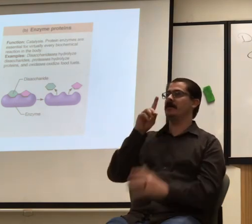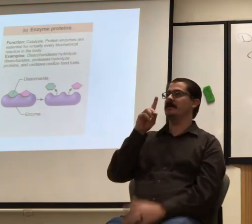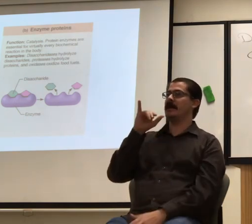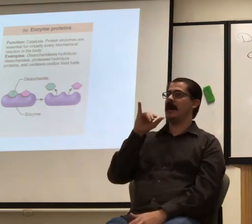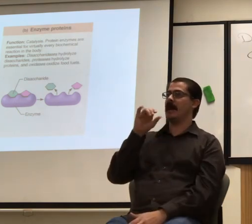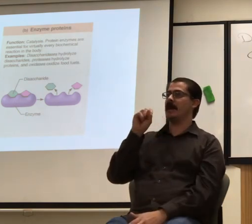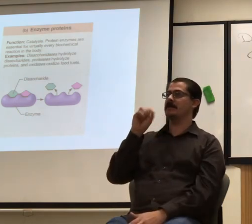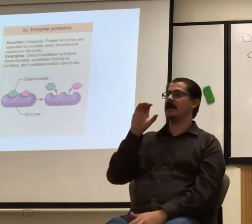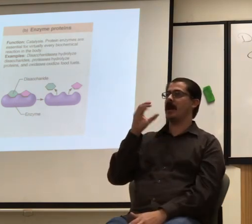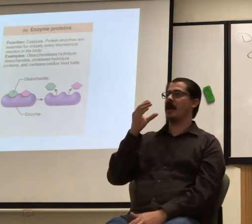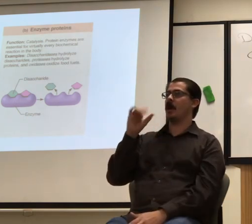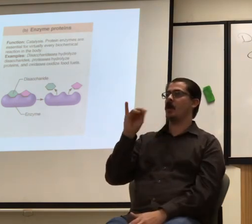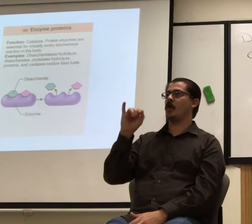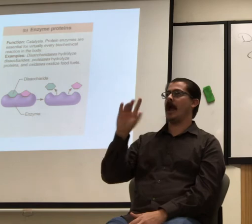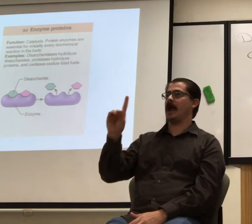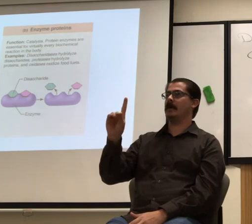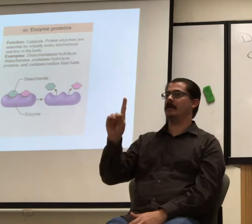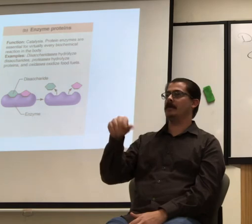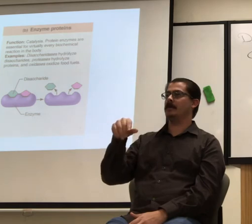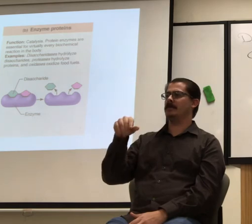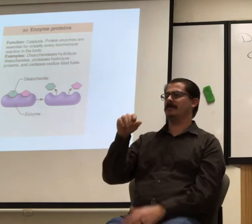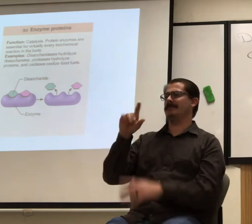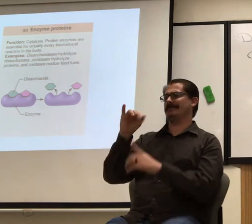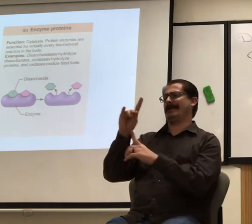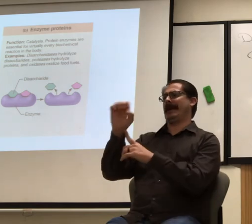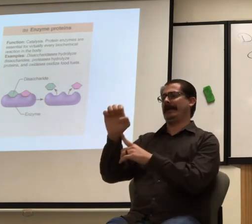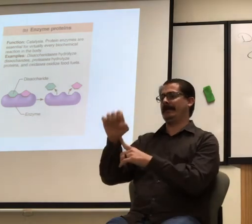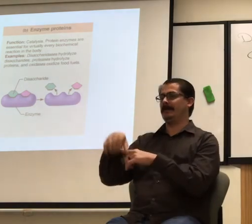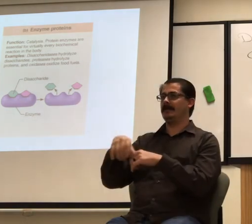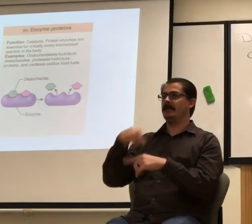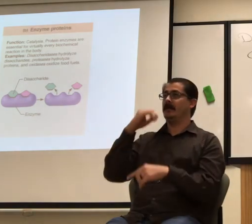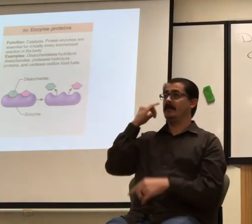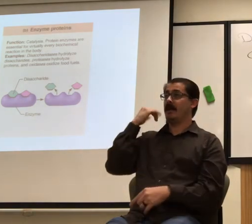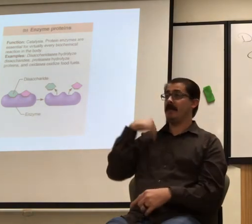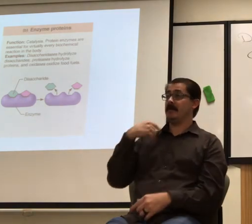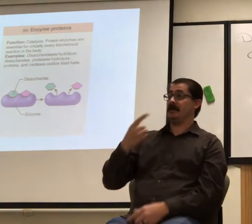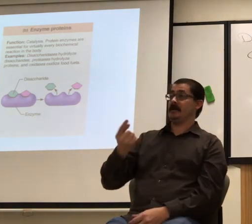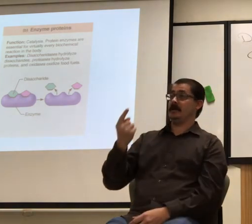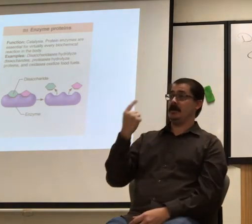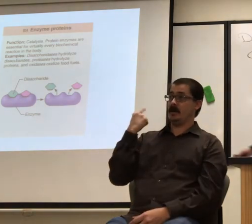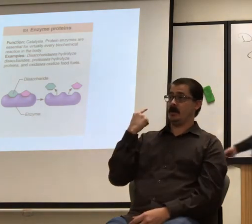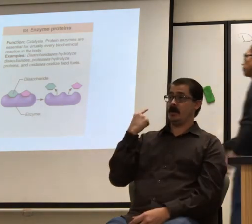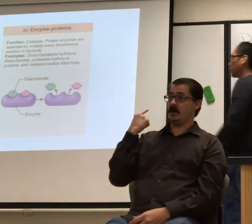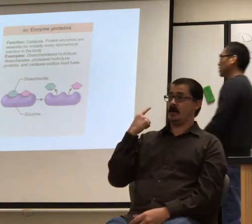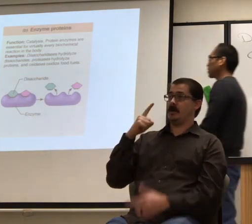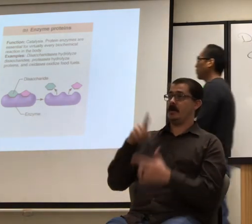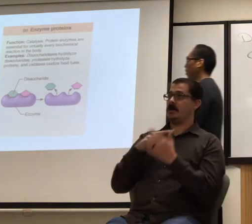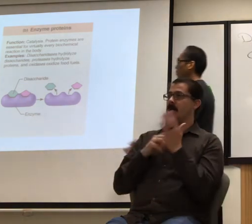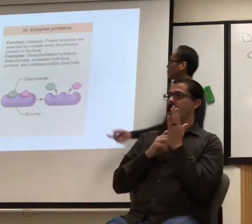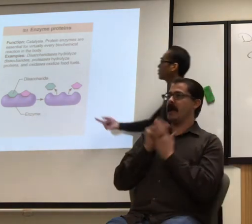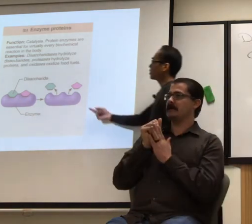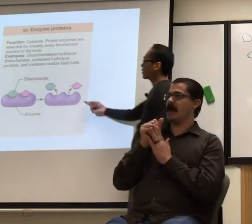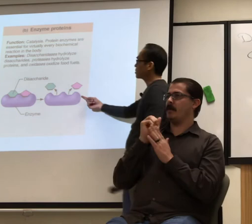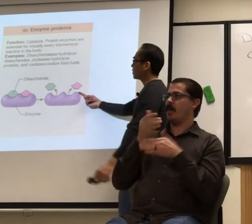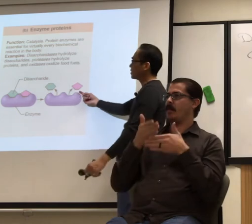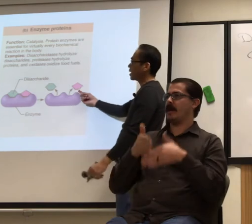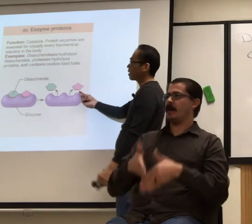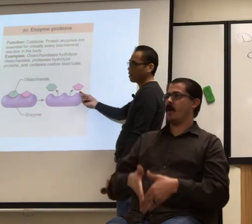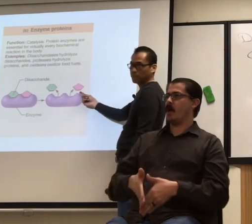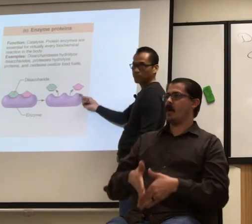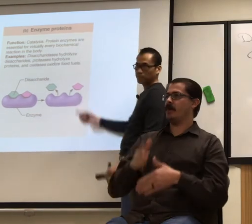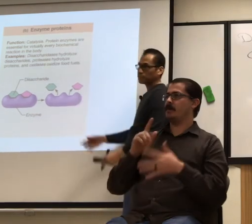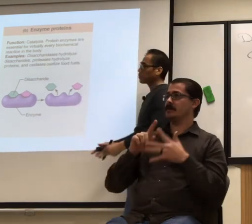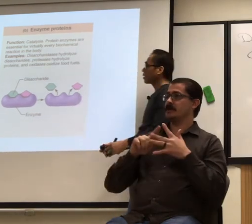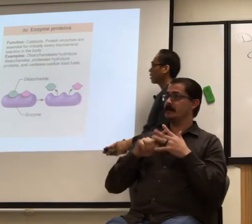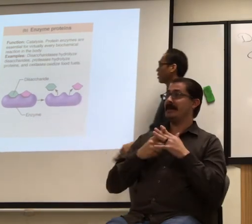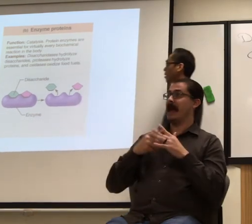disaccharides, okay? Whether it's taking it here, and the enzyme breaks it apart, it speeds that